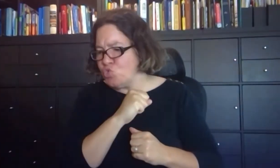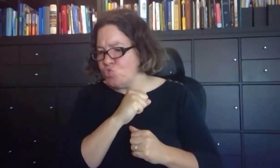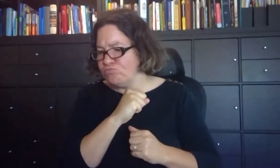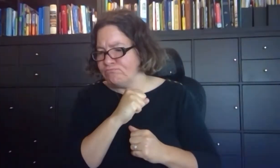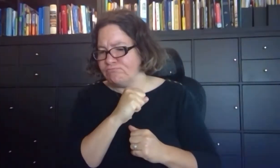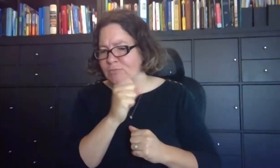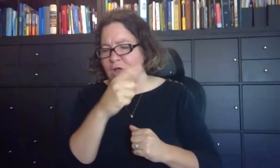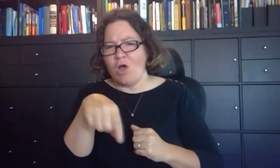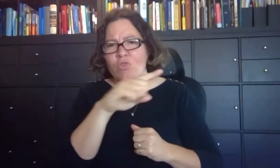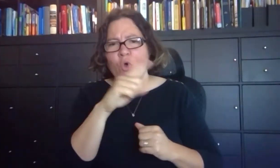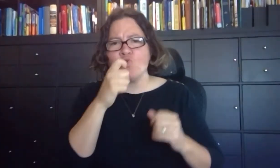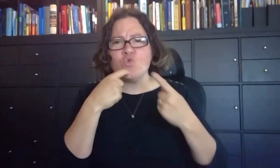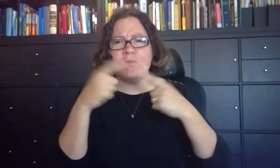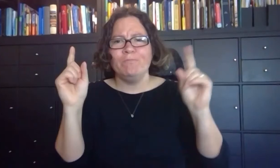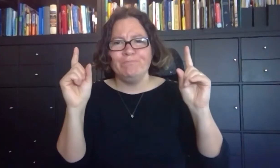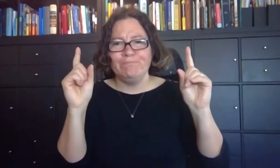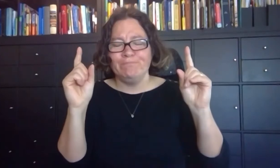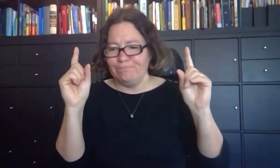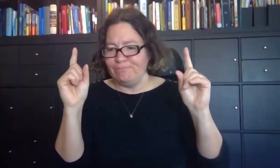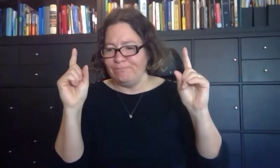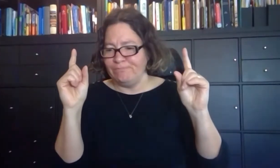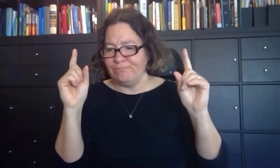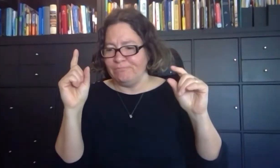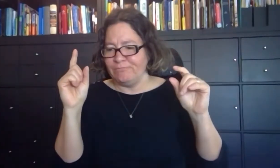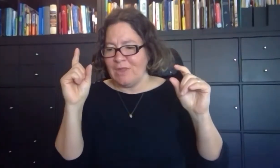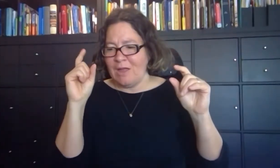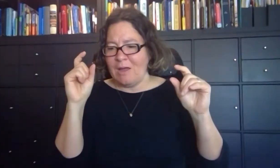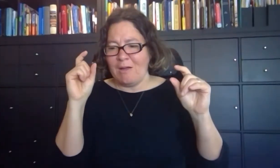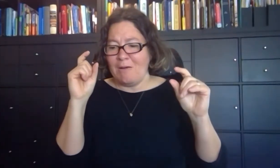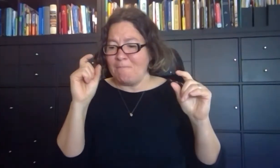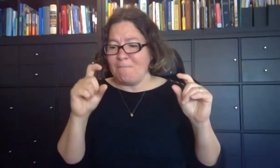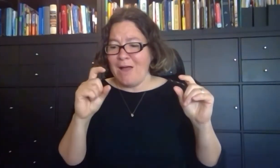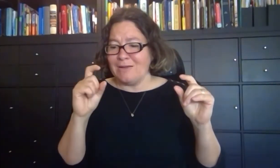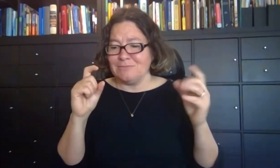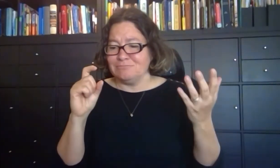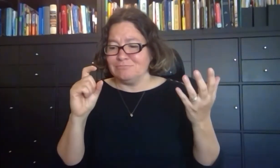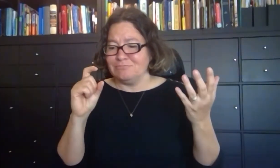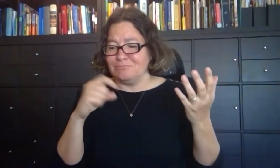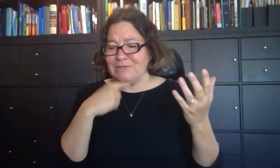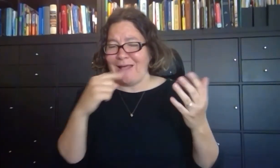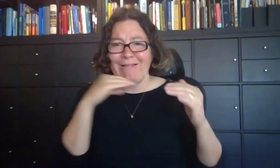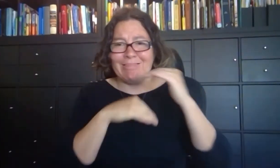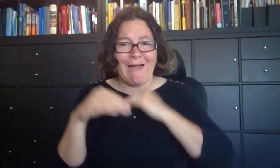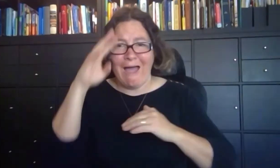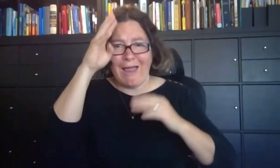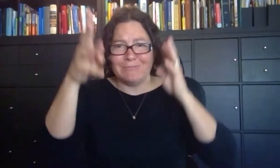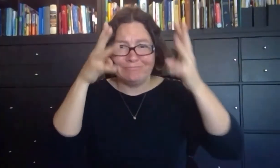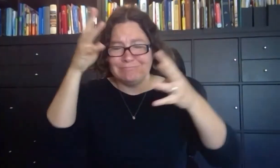Cleopas assumes that those who proclaimed that the tomb was empty, they